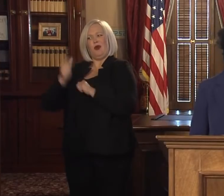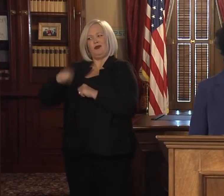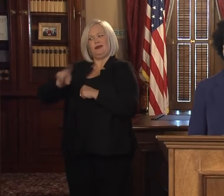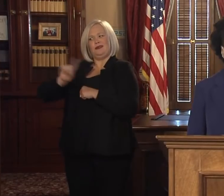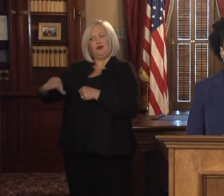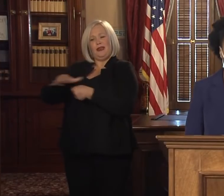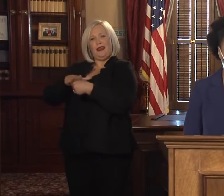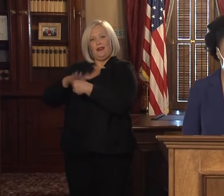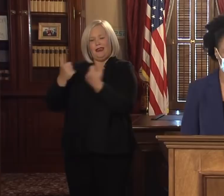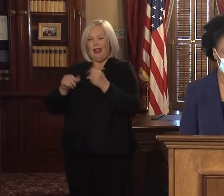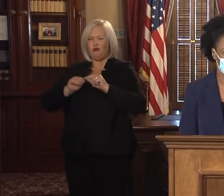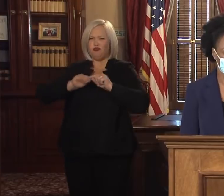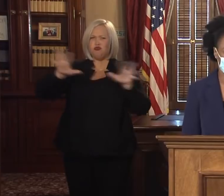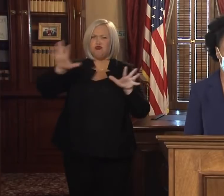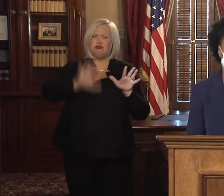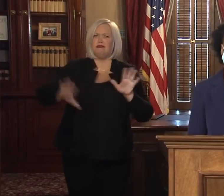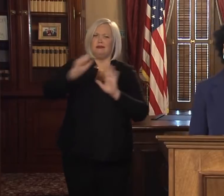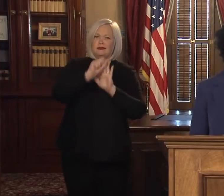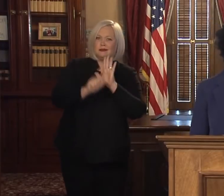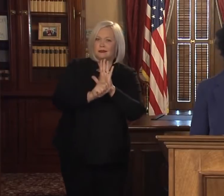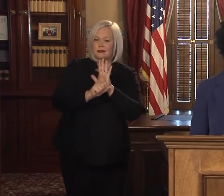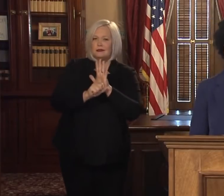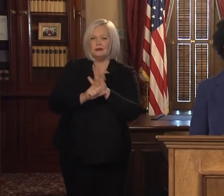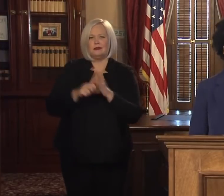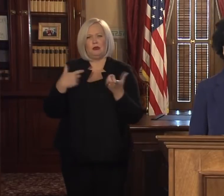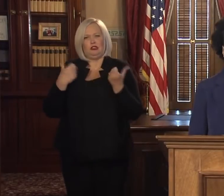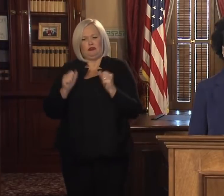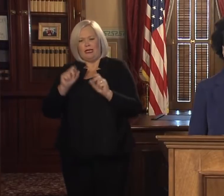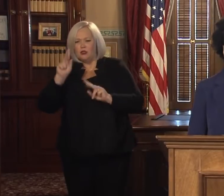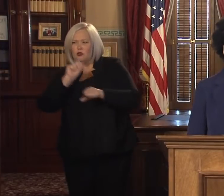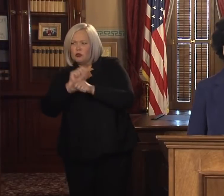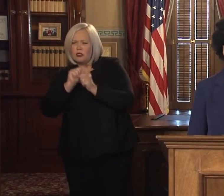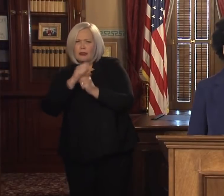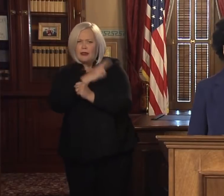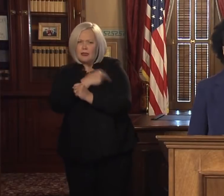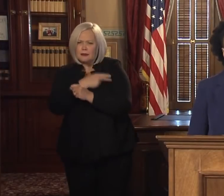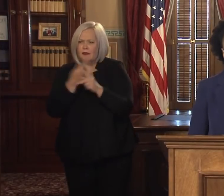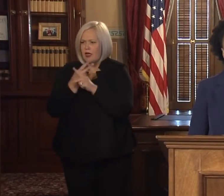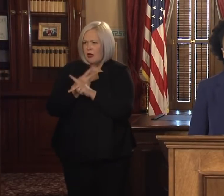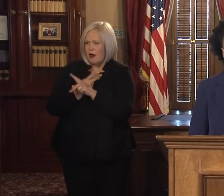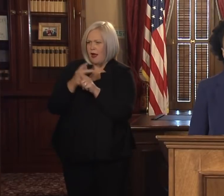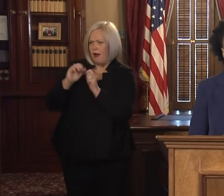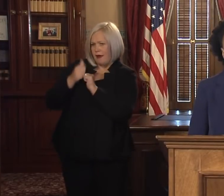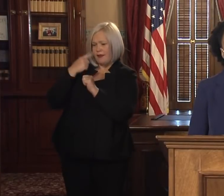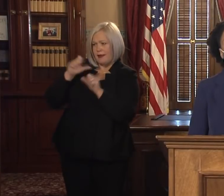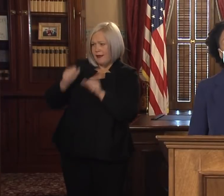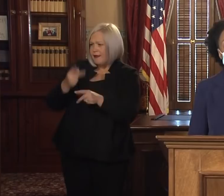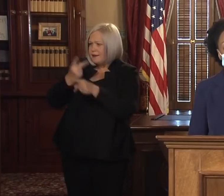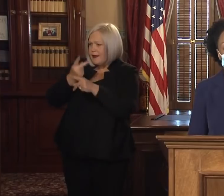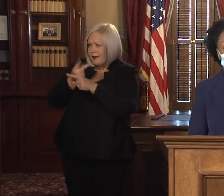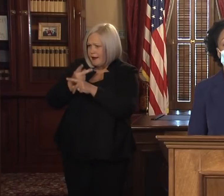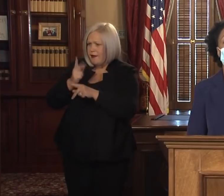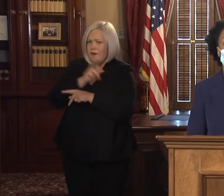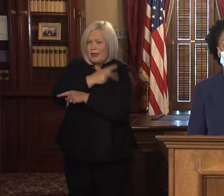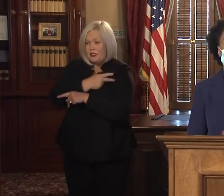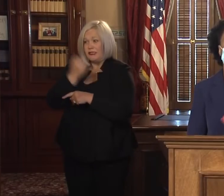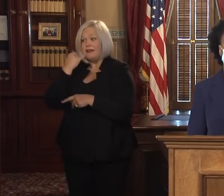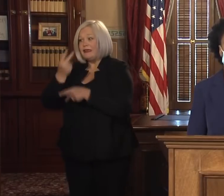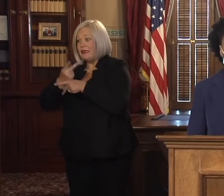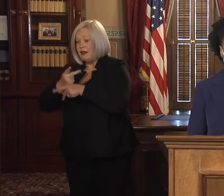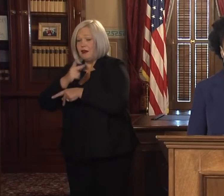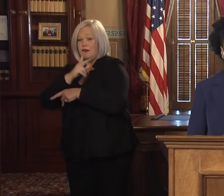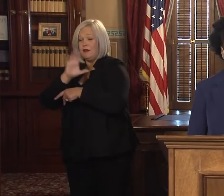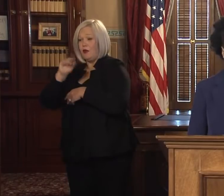very closely with our hospital systems to understand their surge capacity plans and what they need to do to take care of both COVID-19